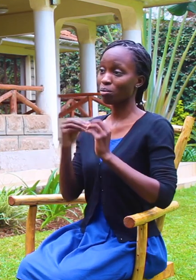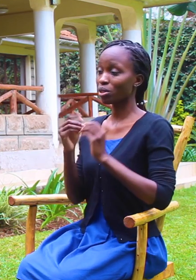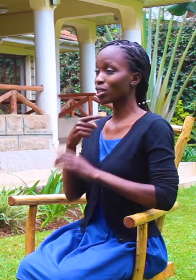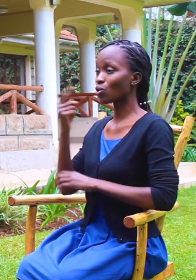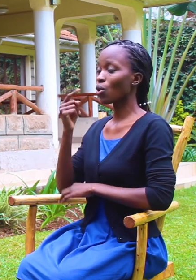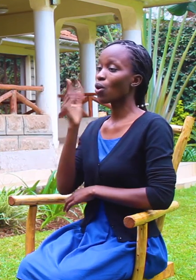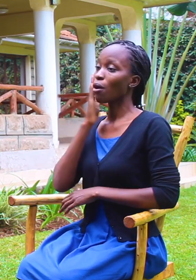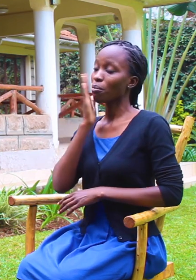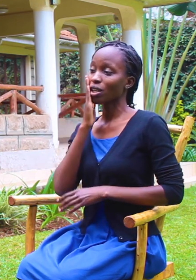of these children.